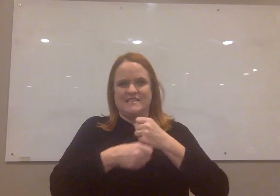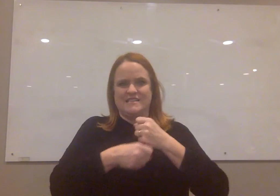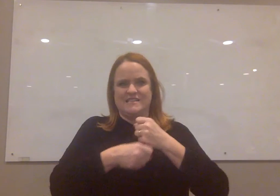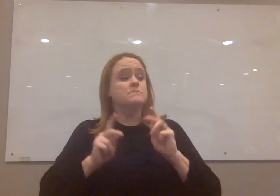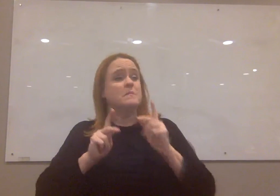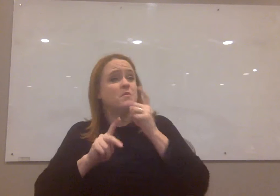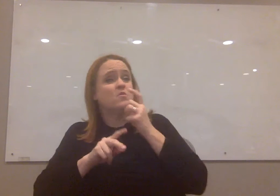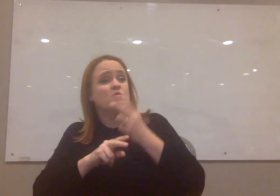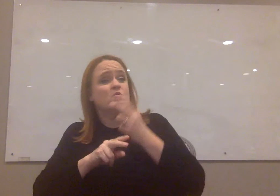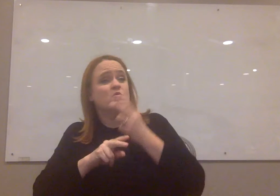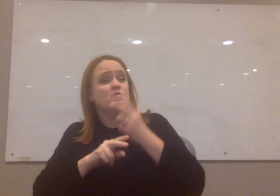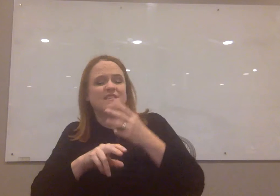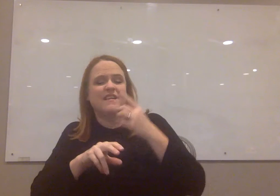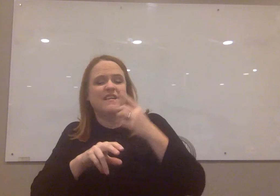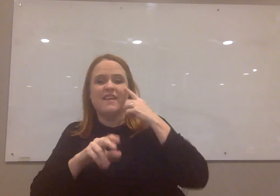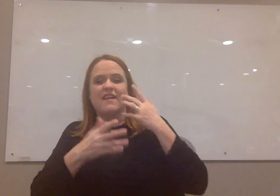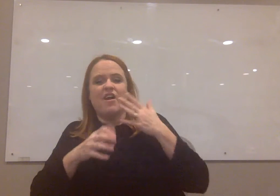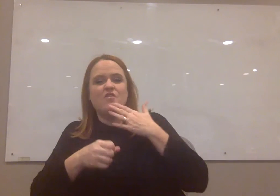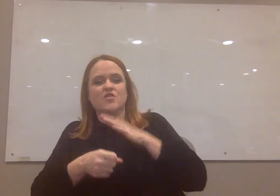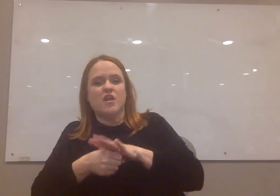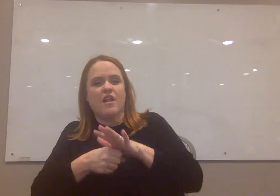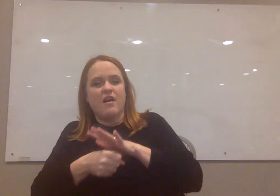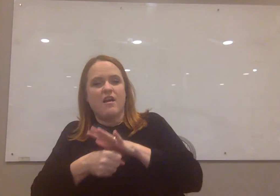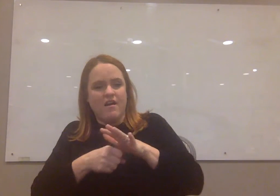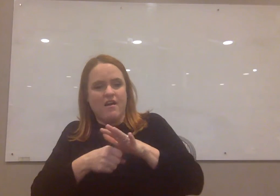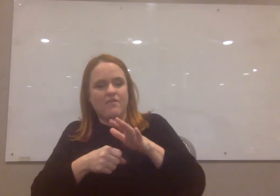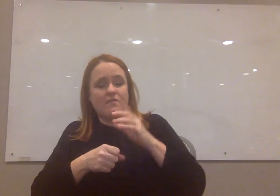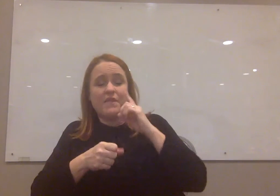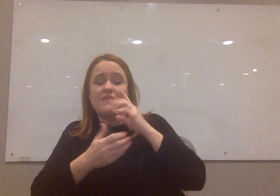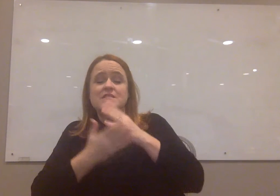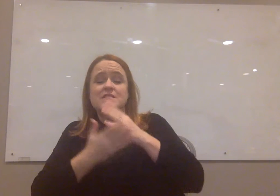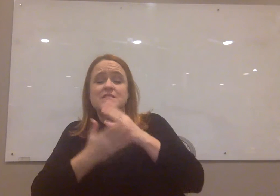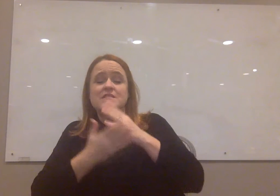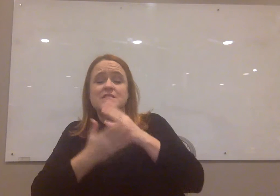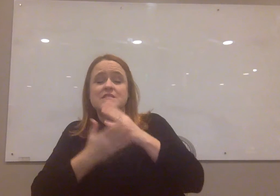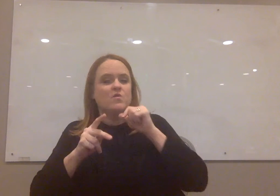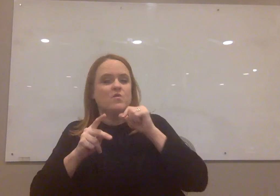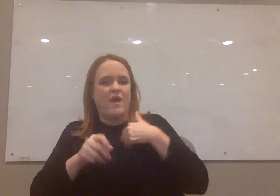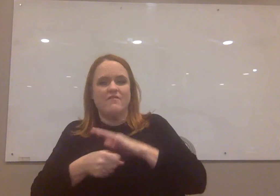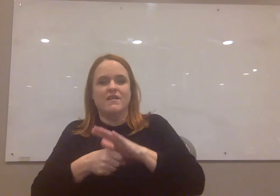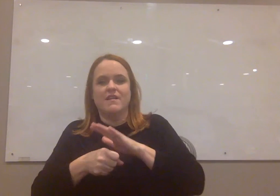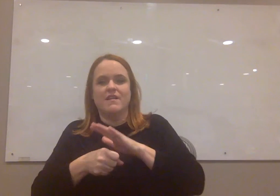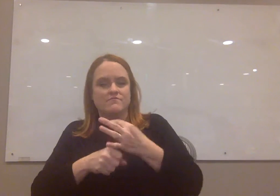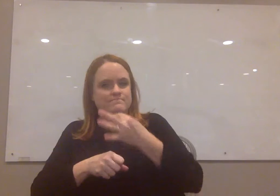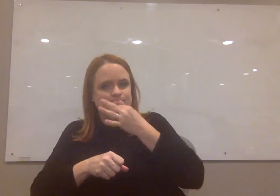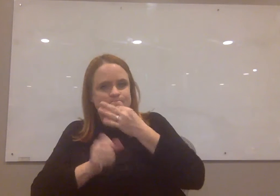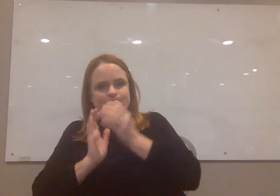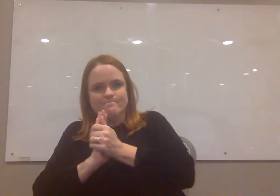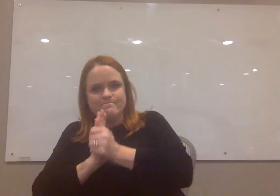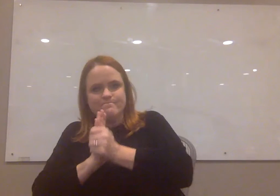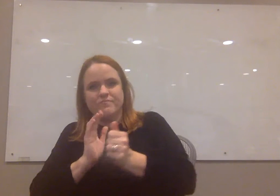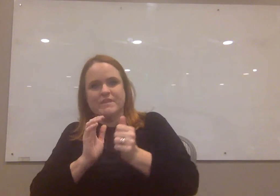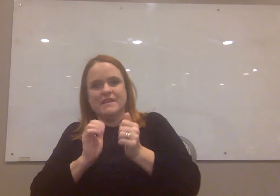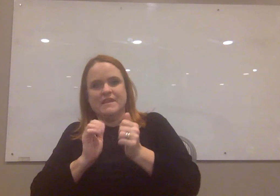that no one's had the expertise in SQLite also to want to do it. So I think the most